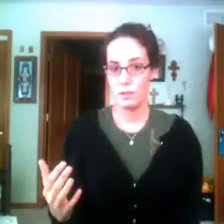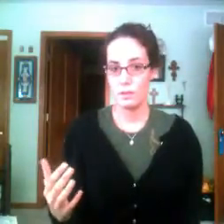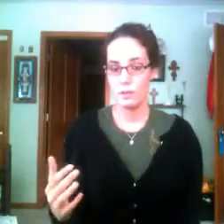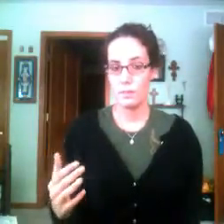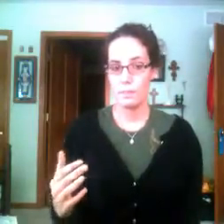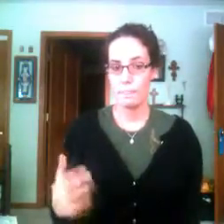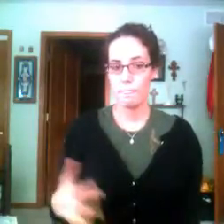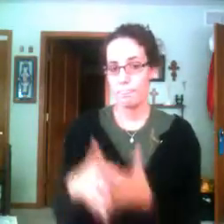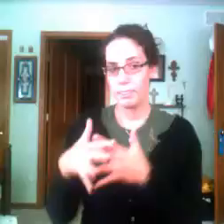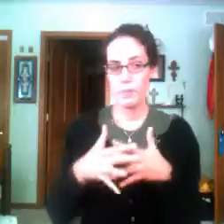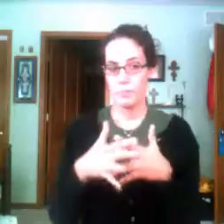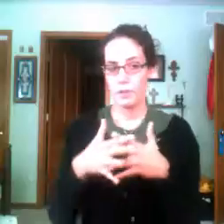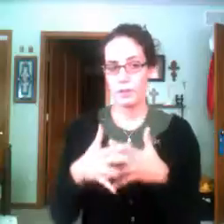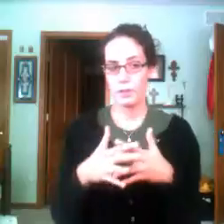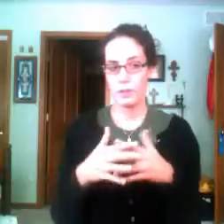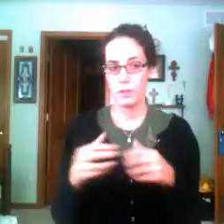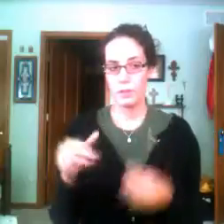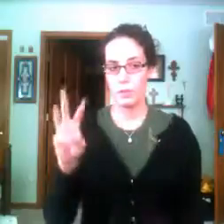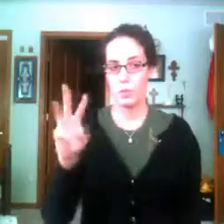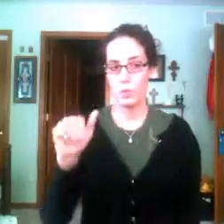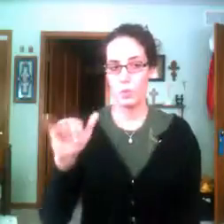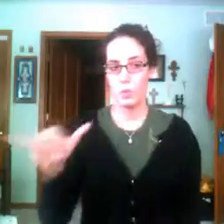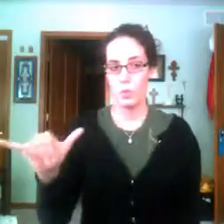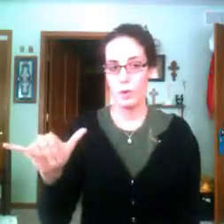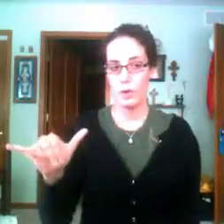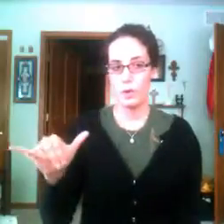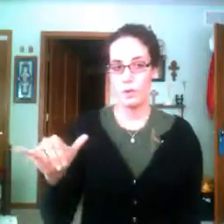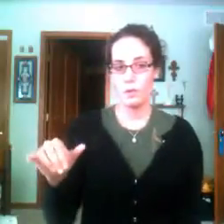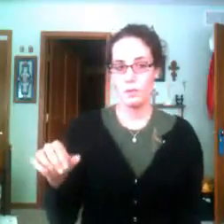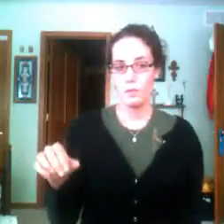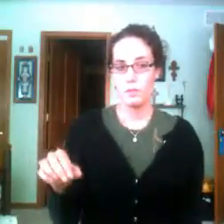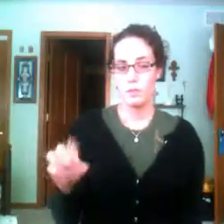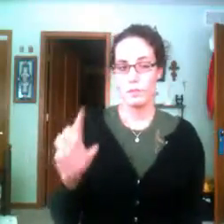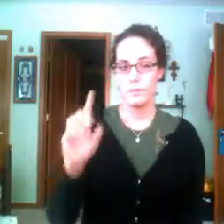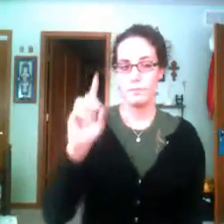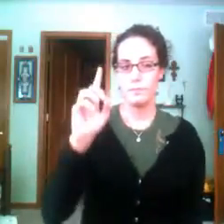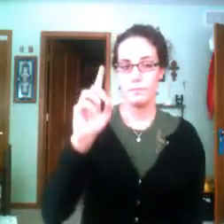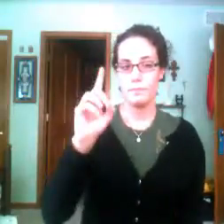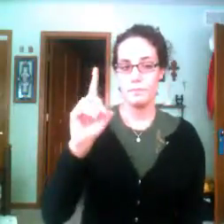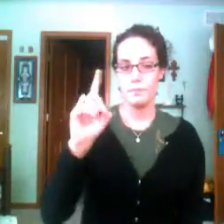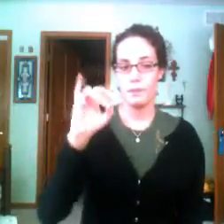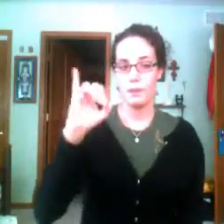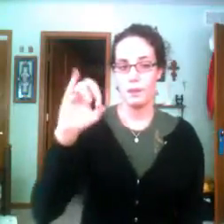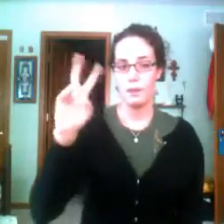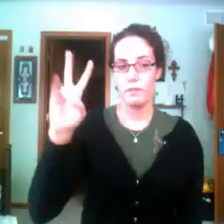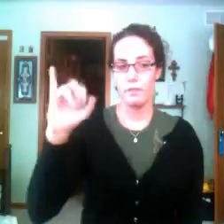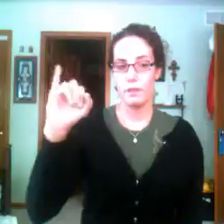doing division. There's also European or Latin American way of doing long division. We'll probably say that for another